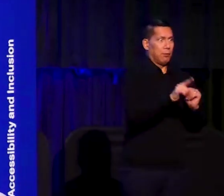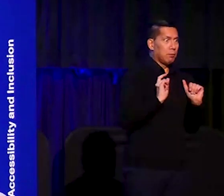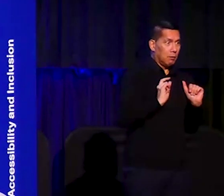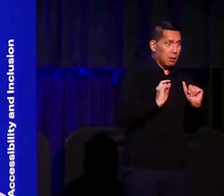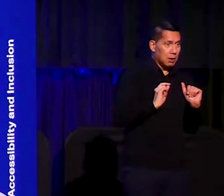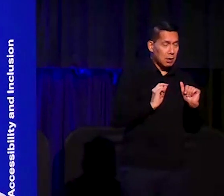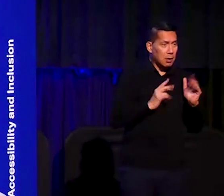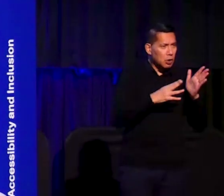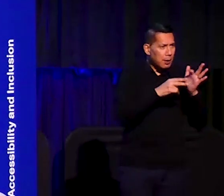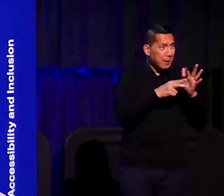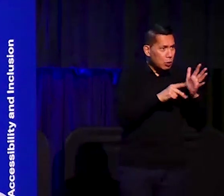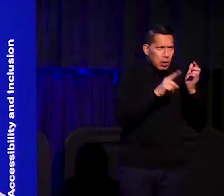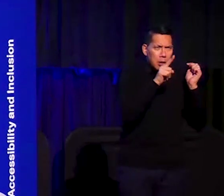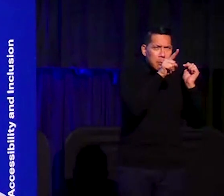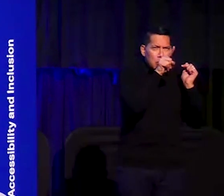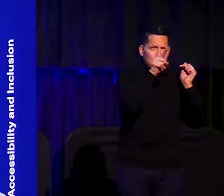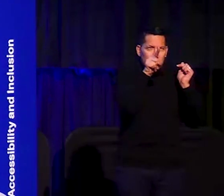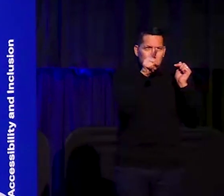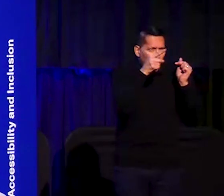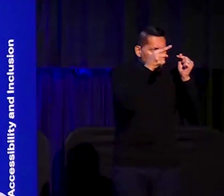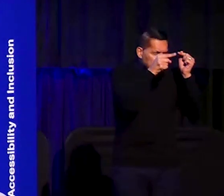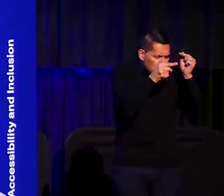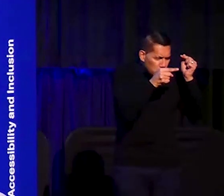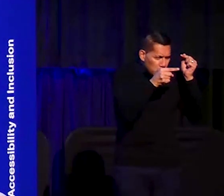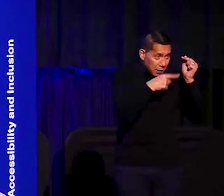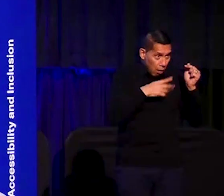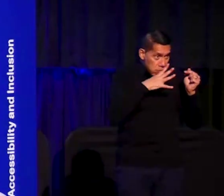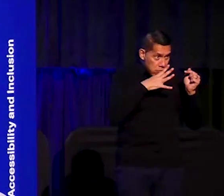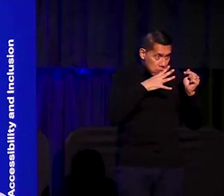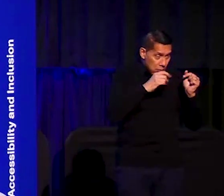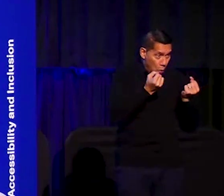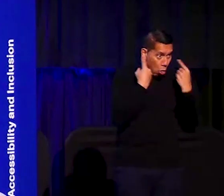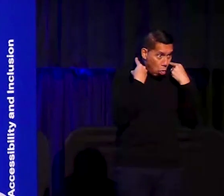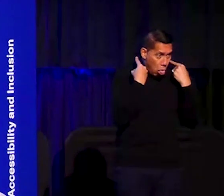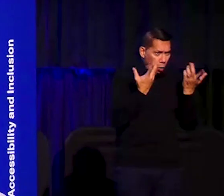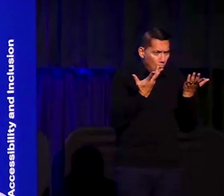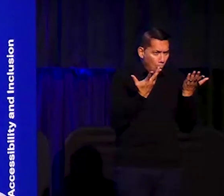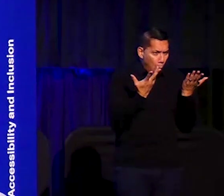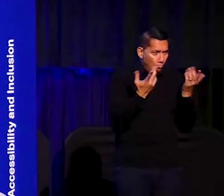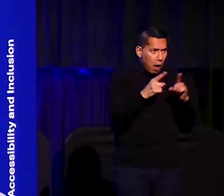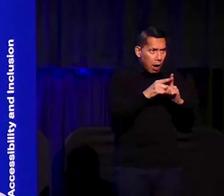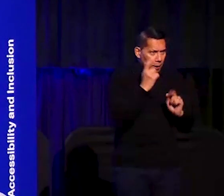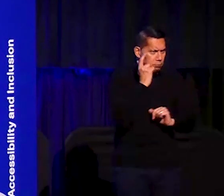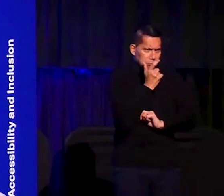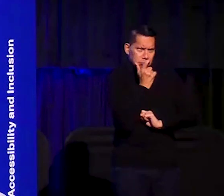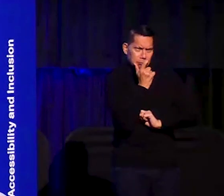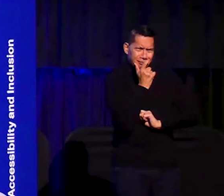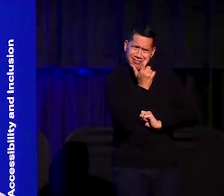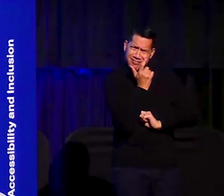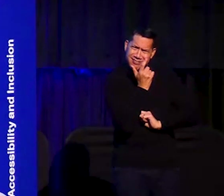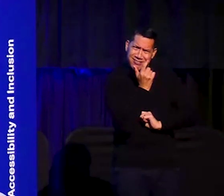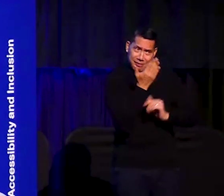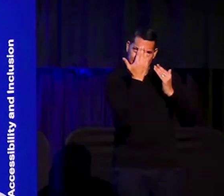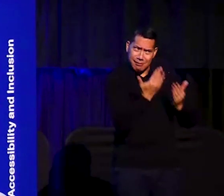tell, did I not understand the menu, or was I just itchy for a second? It's hard to